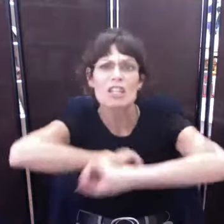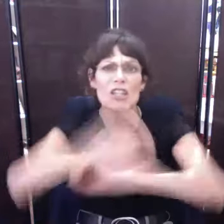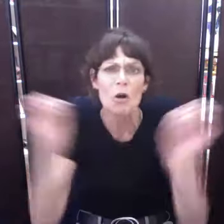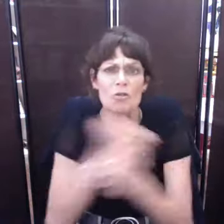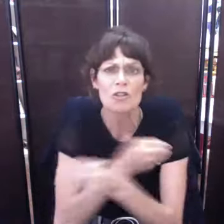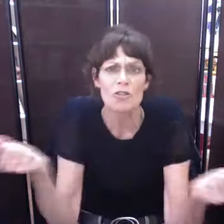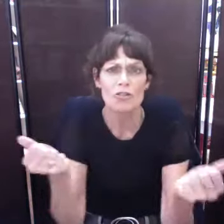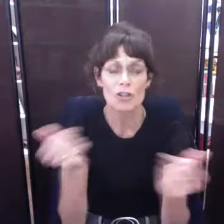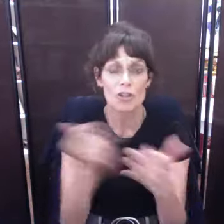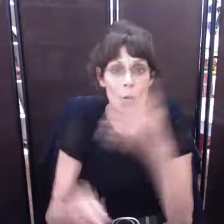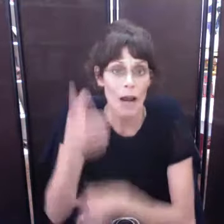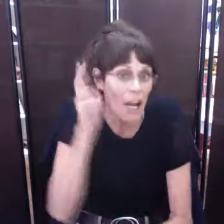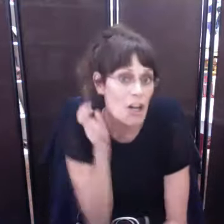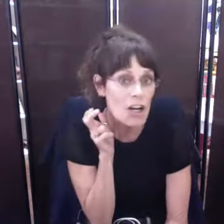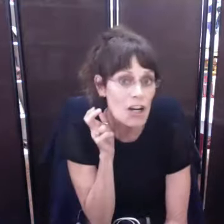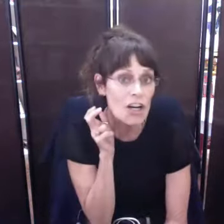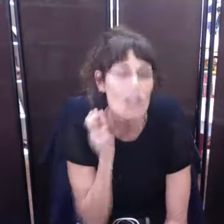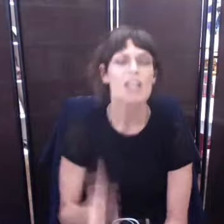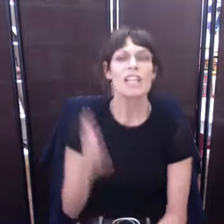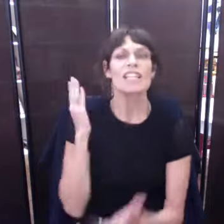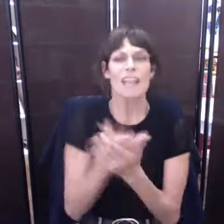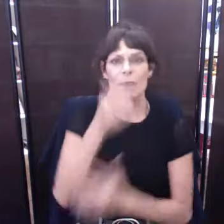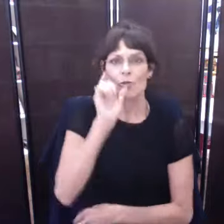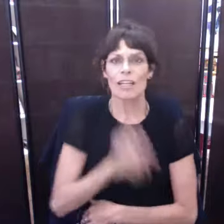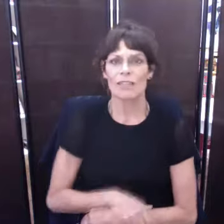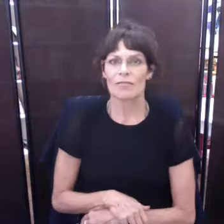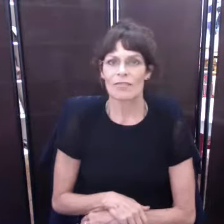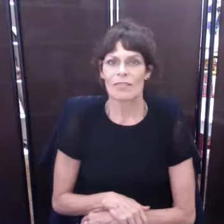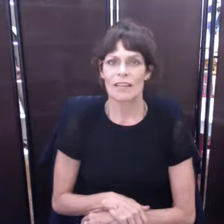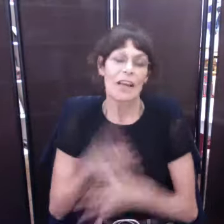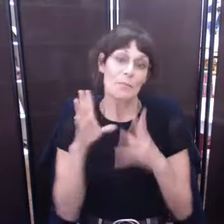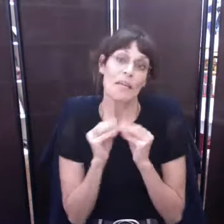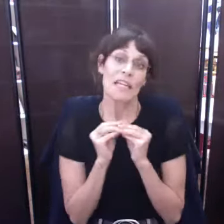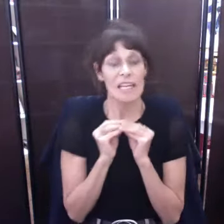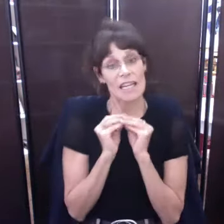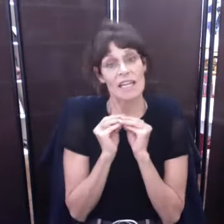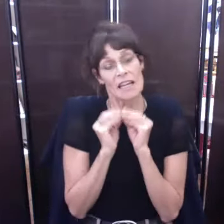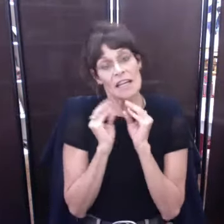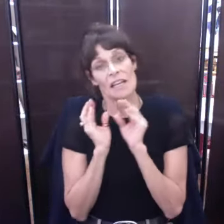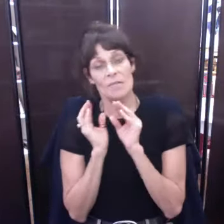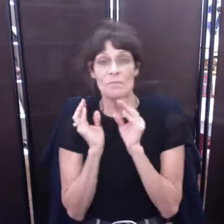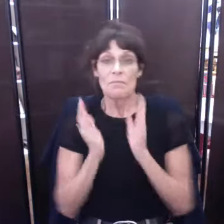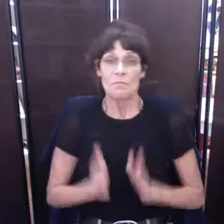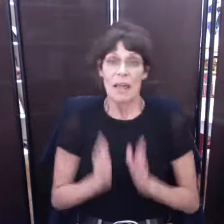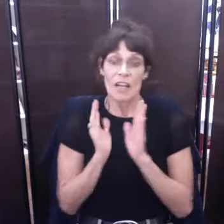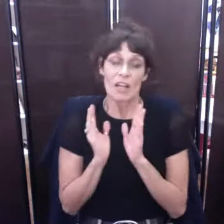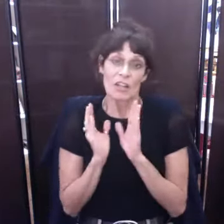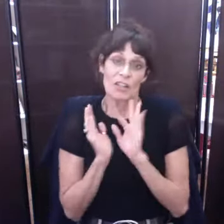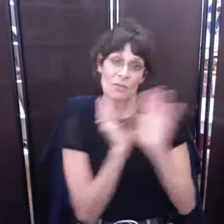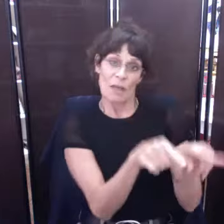I heard? I heard put the plug in the jug. Meetings makers make it, blah, blah, blah. You know what? I wasn't making it. And when I was sitting in meetings like